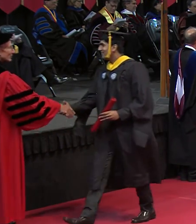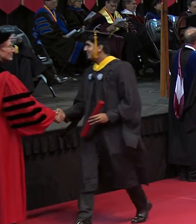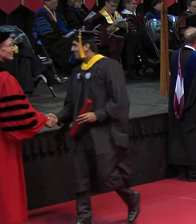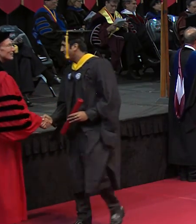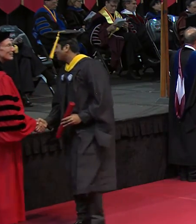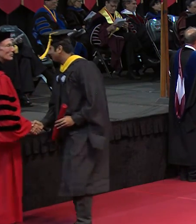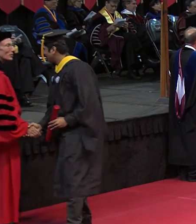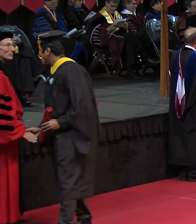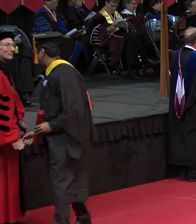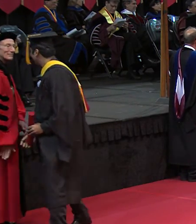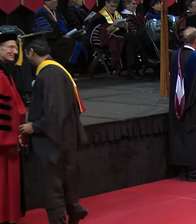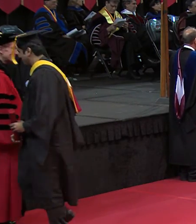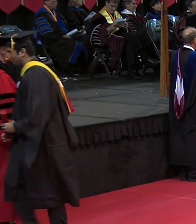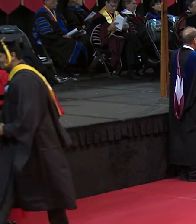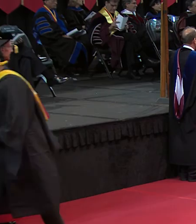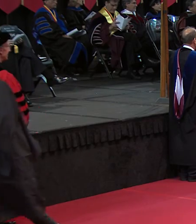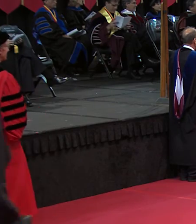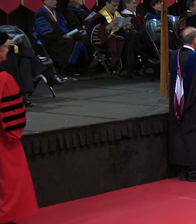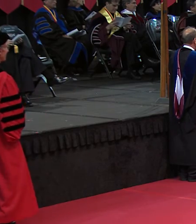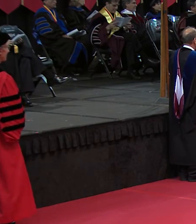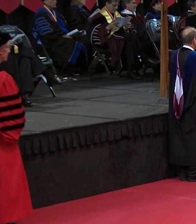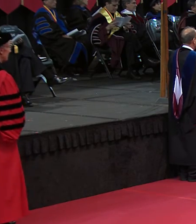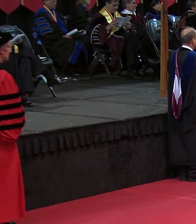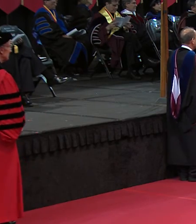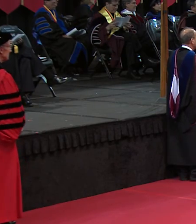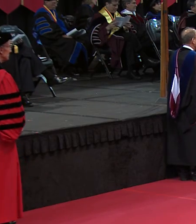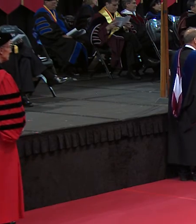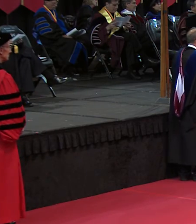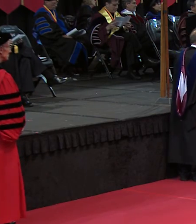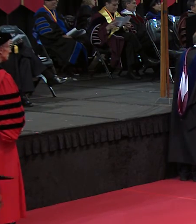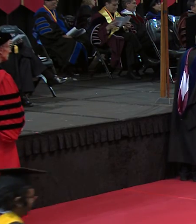Kyatibin D. Patel.